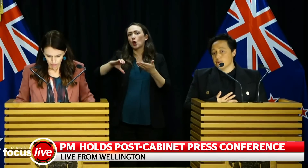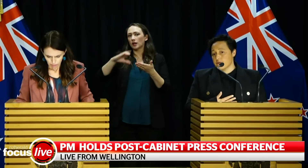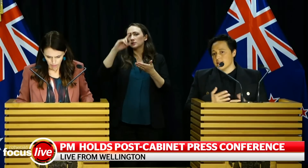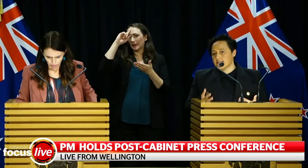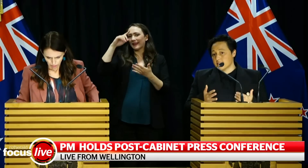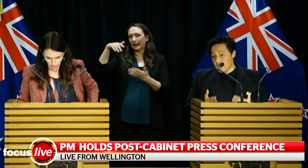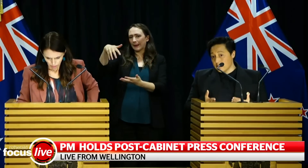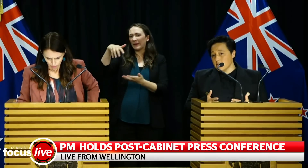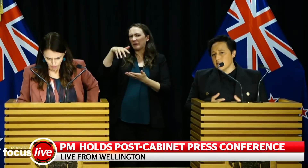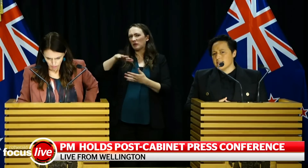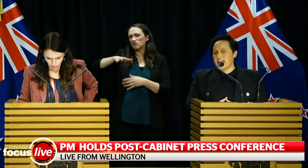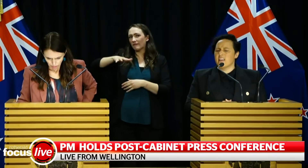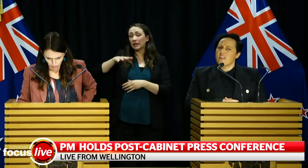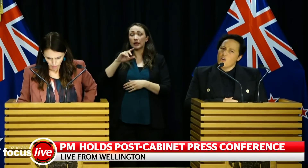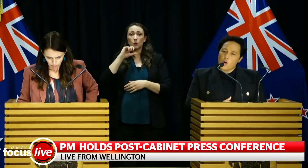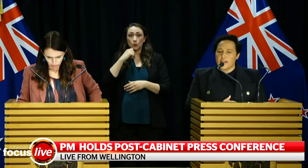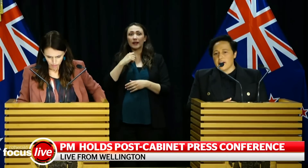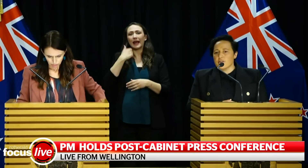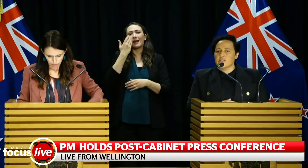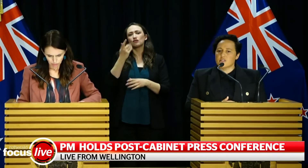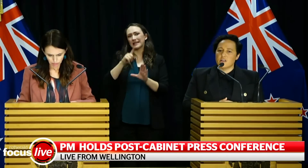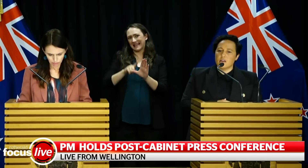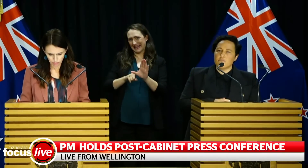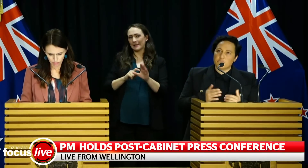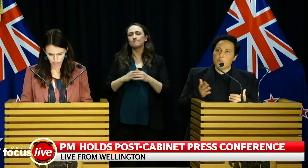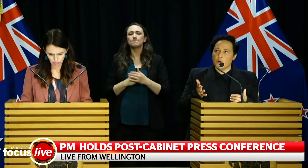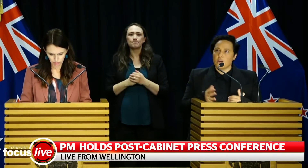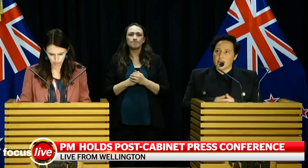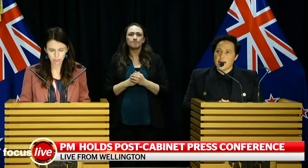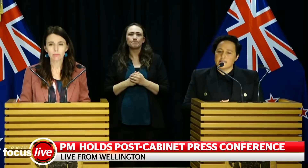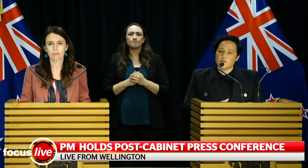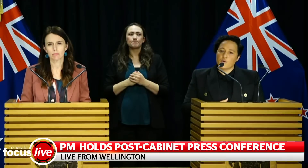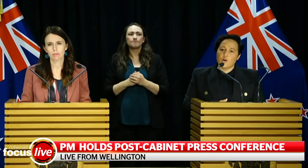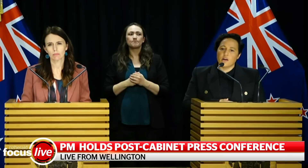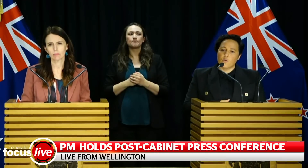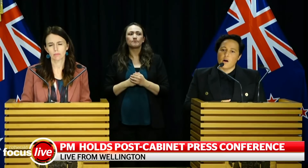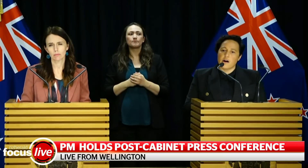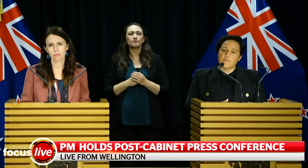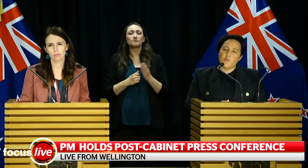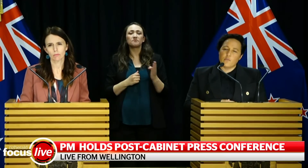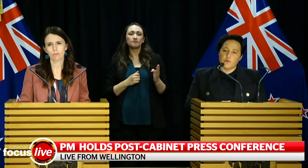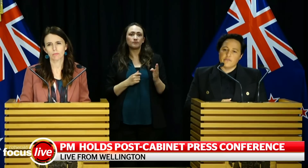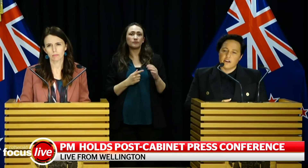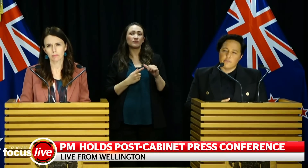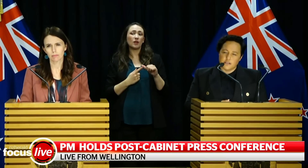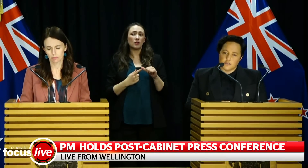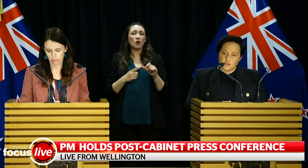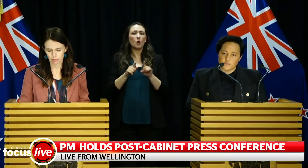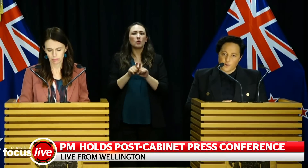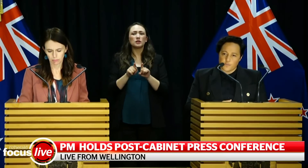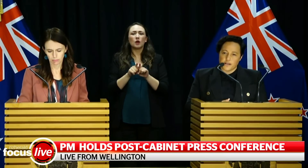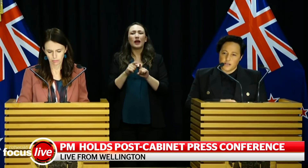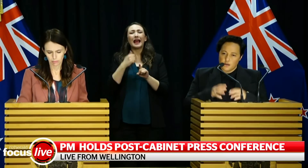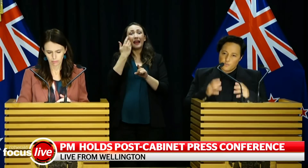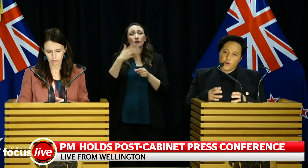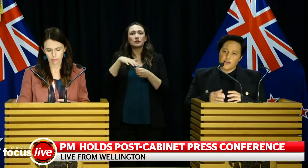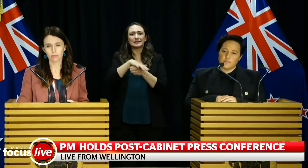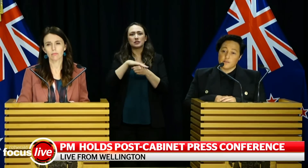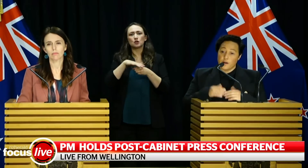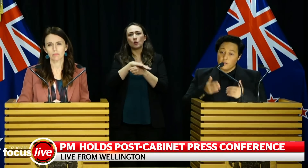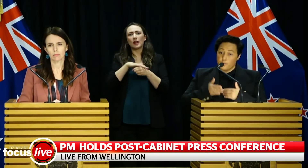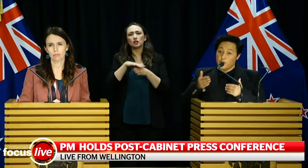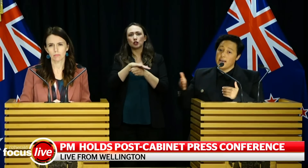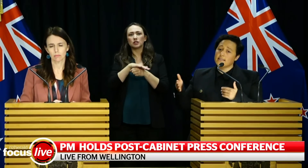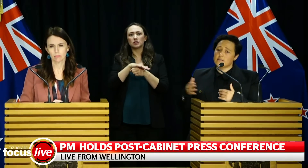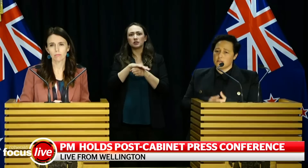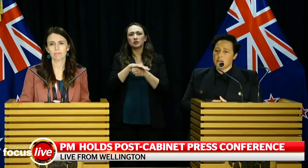are progressed currently, and they, on average, per case, you acquire about $1.5 million of property per annum